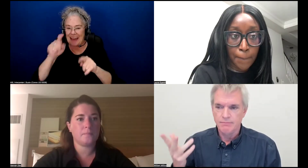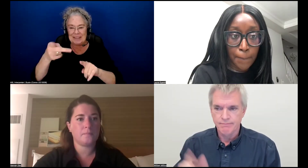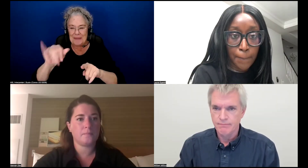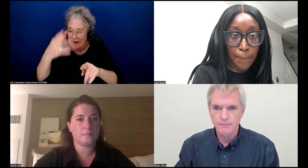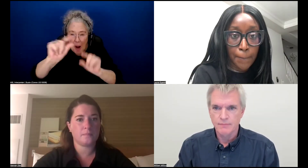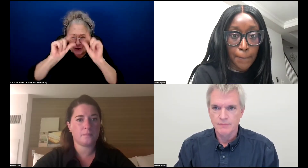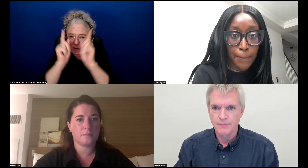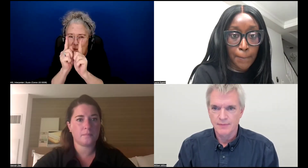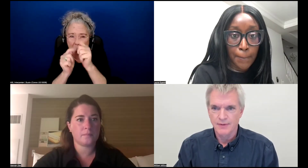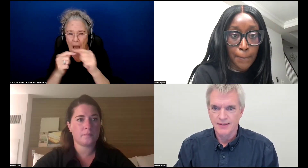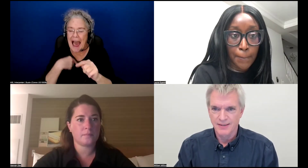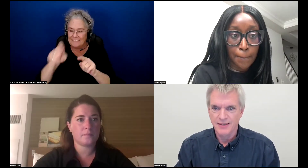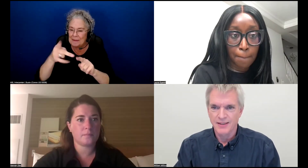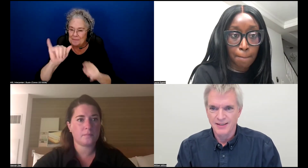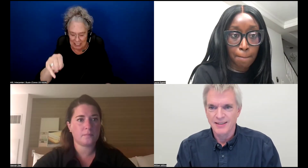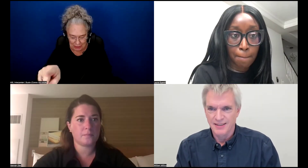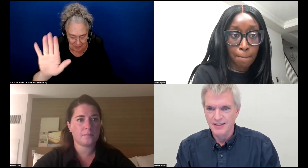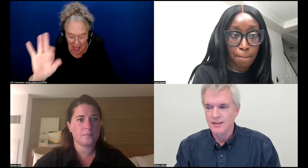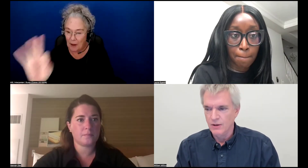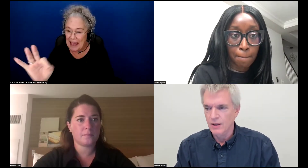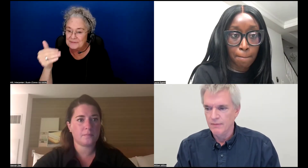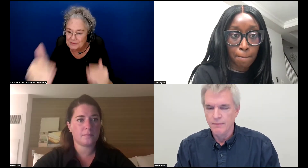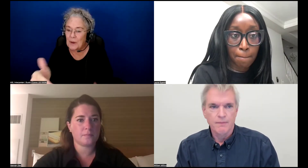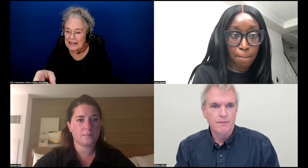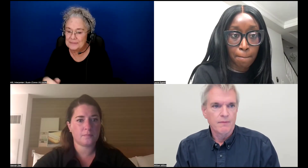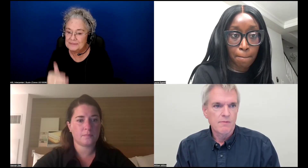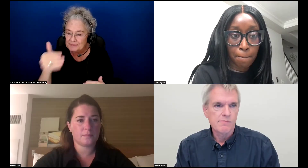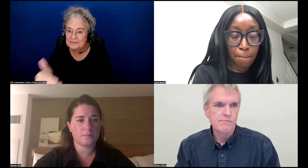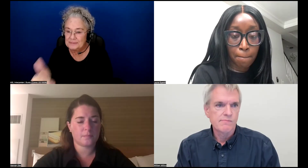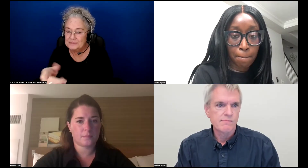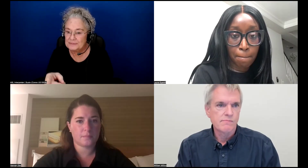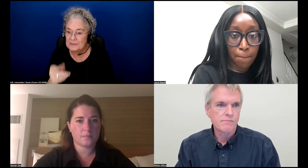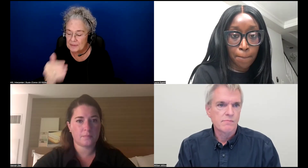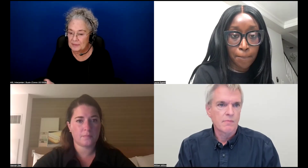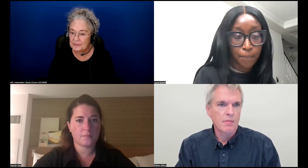I have to pin you. Okay, go ahead.